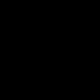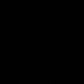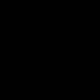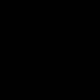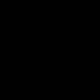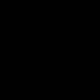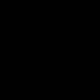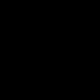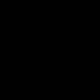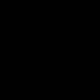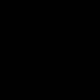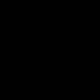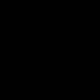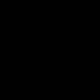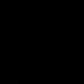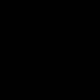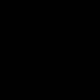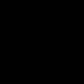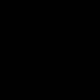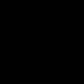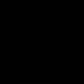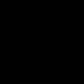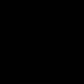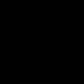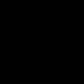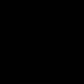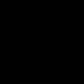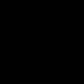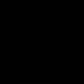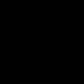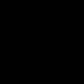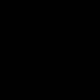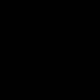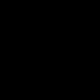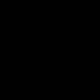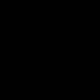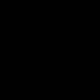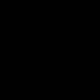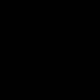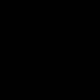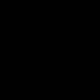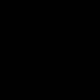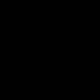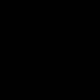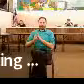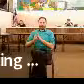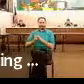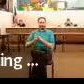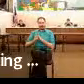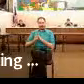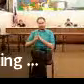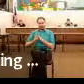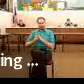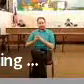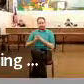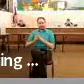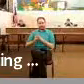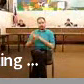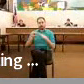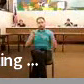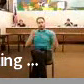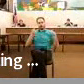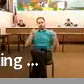permit. Point of interest that we are eliminating the right in off of Jefferson